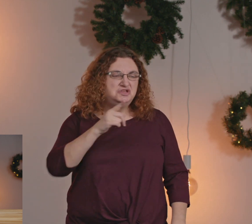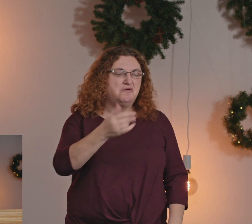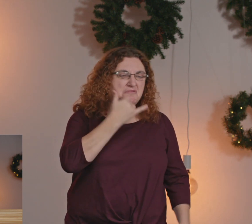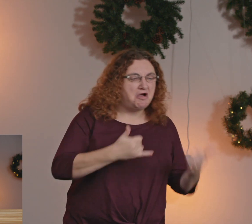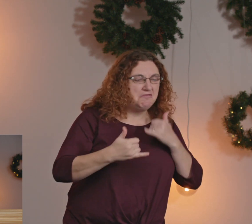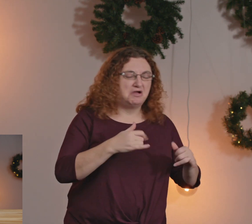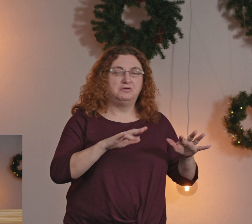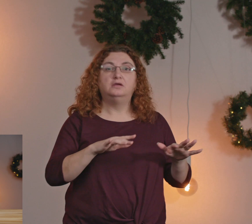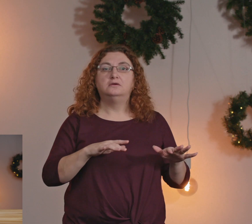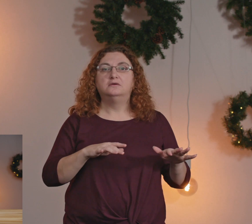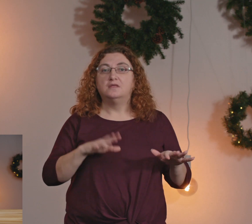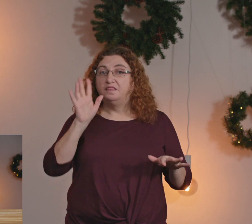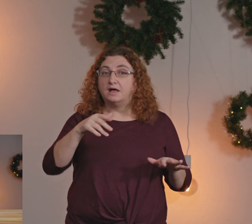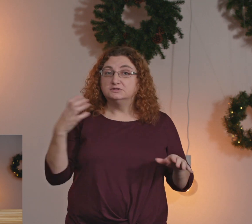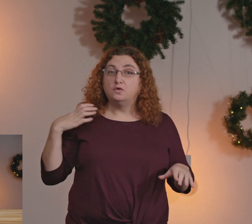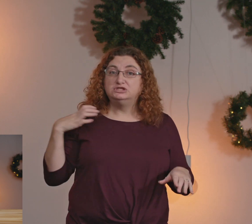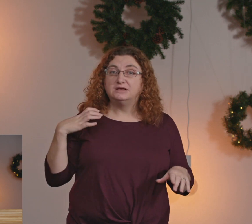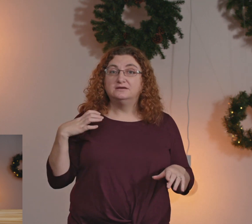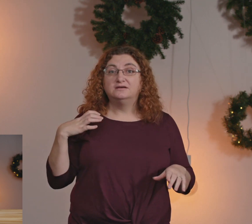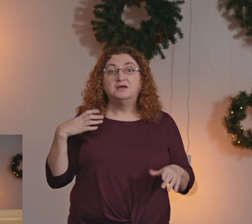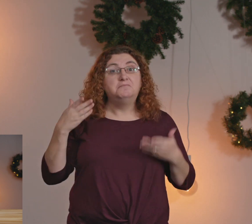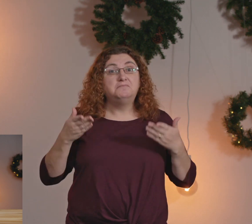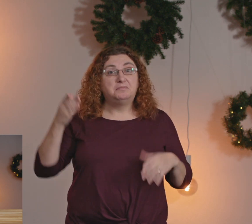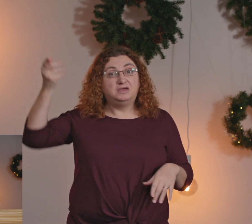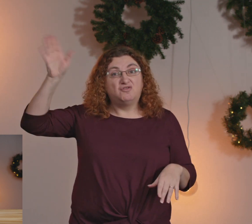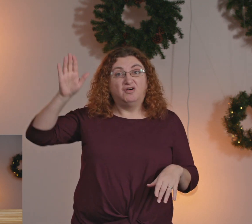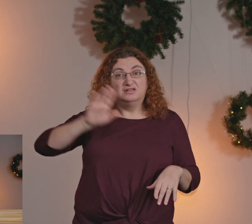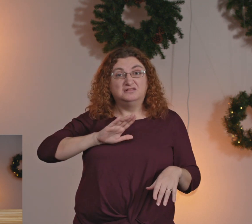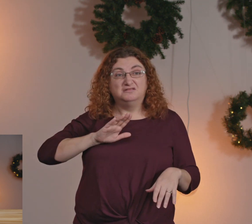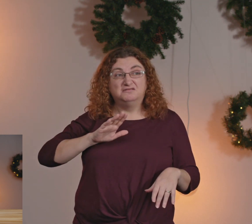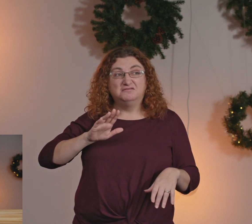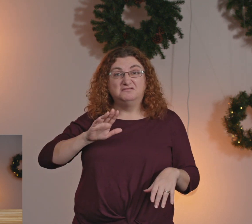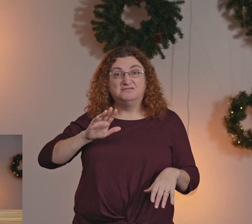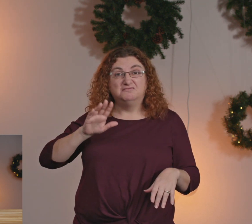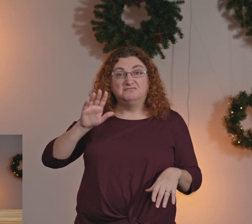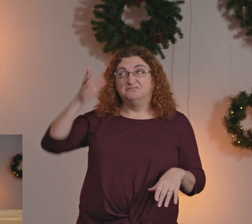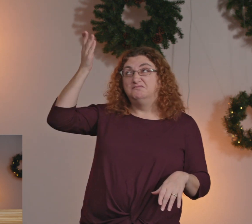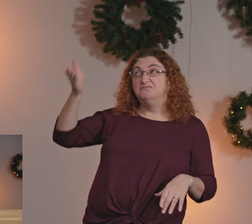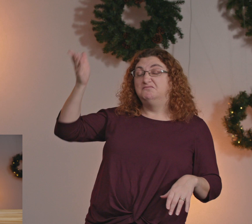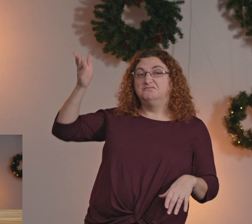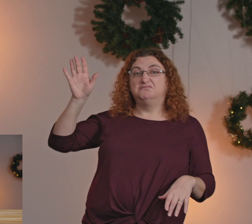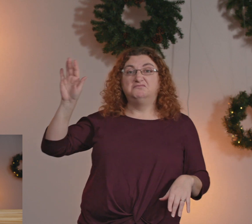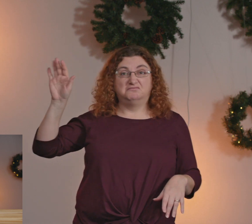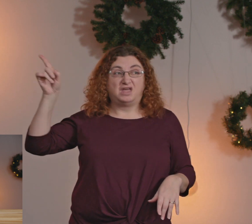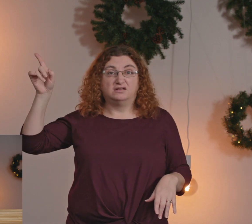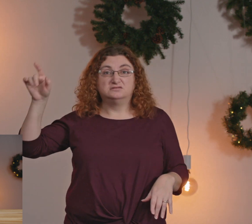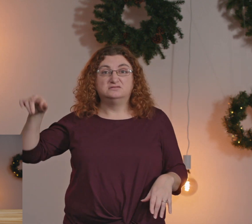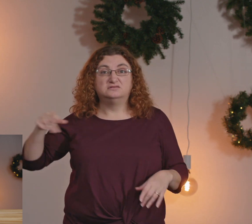coaching. And that's the way we picture God sometimes. He's a nitpicking tyrant.